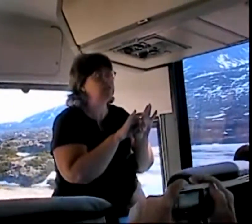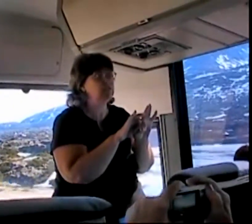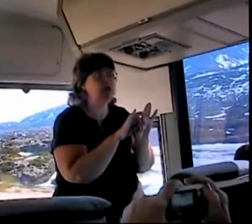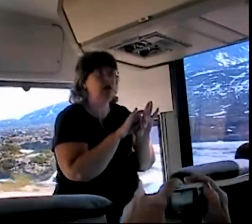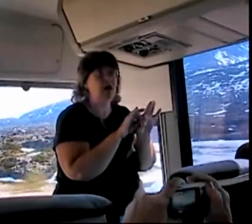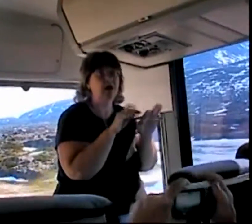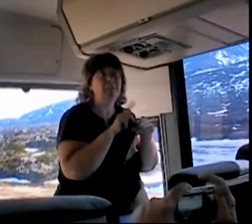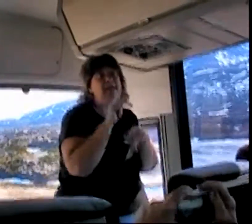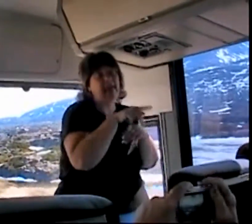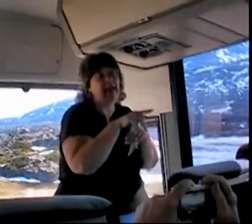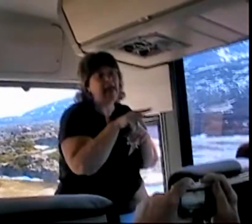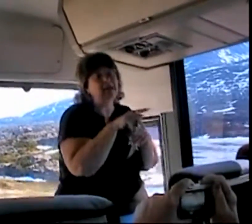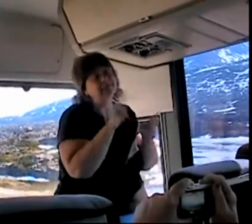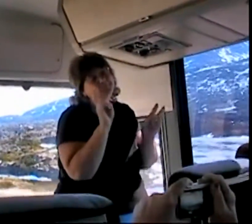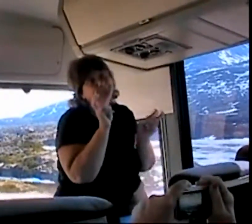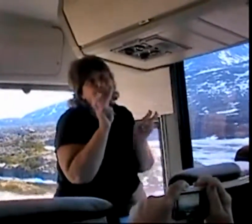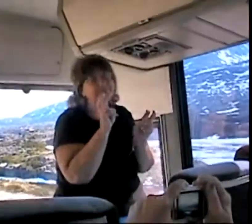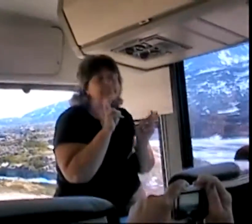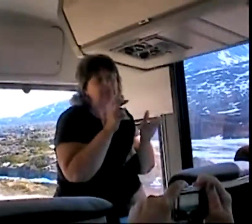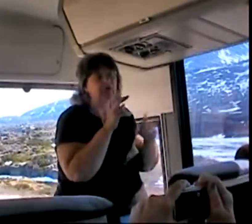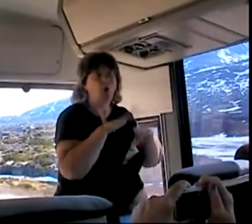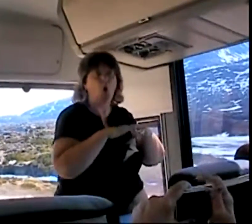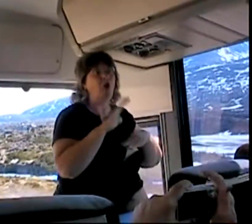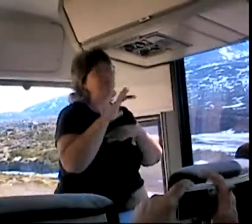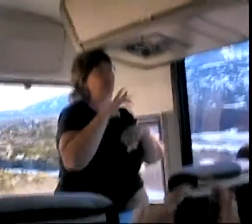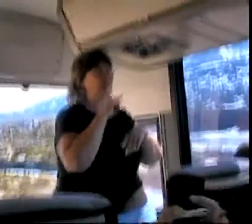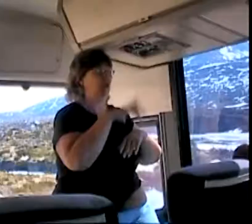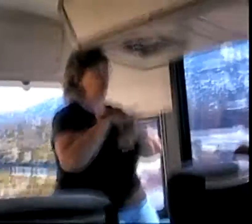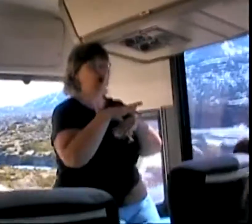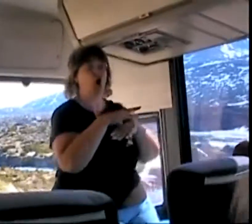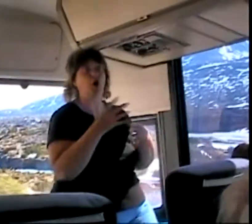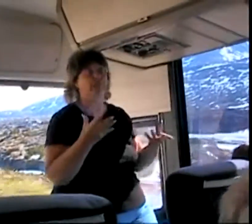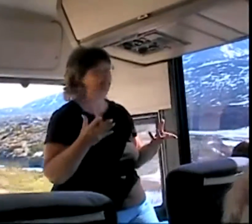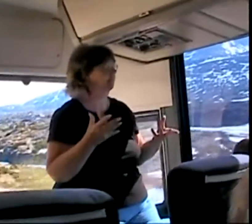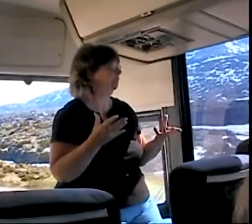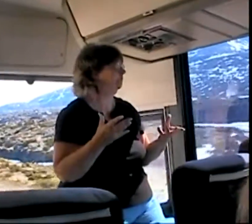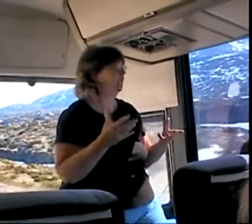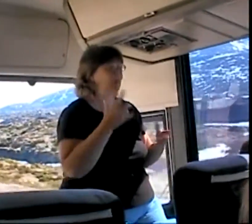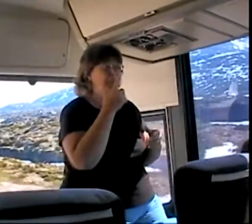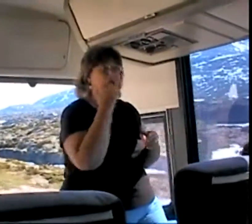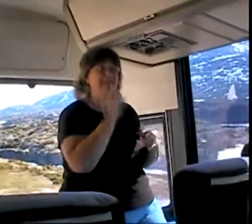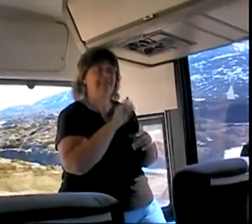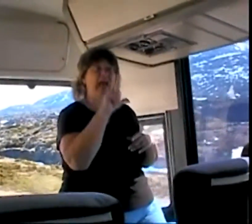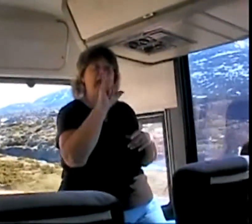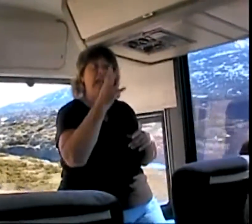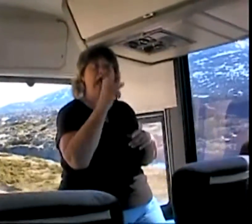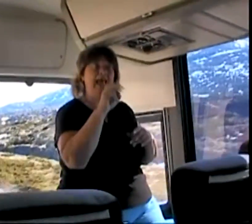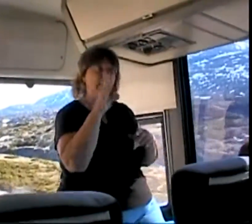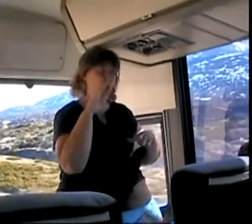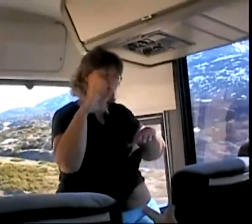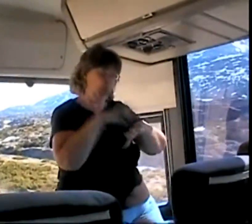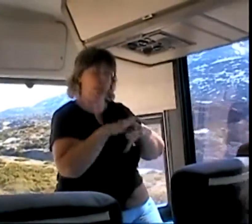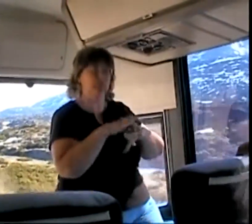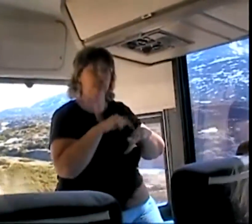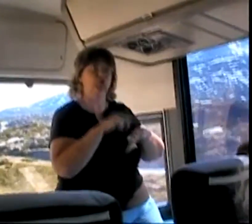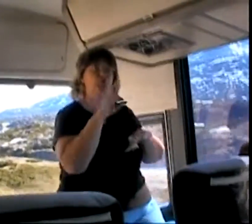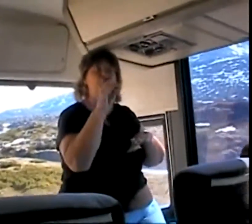plant, quote unquote, on the planet. Because that lichen latches onto the rocks and releases an